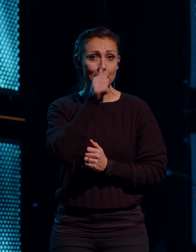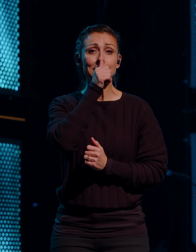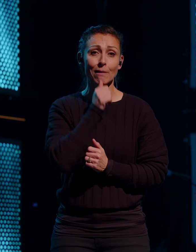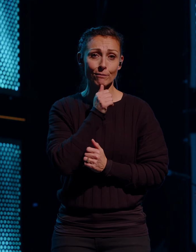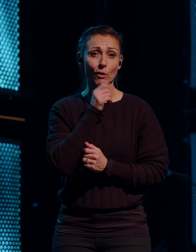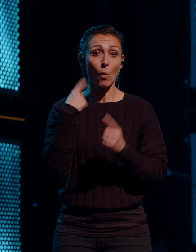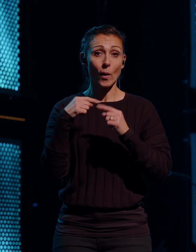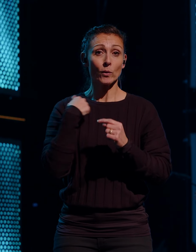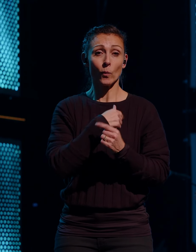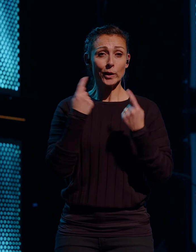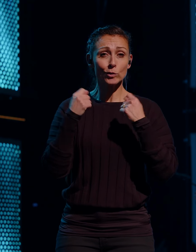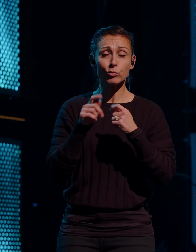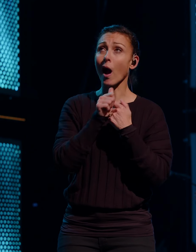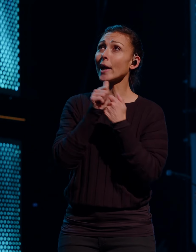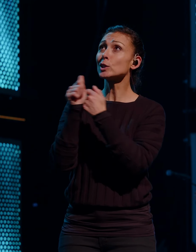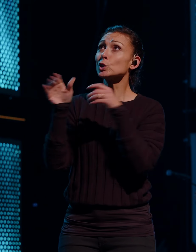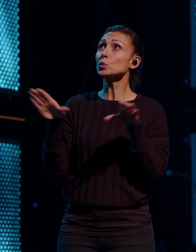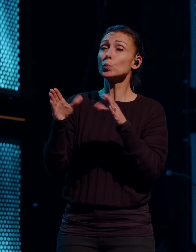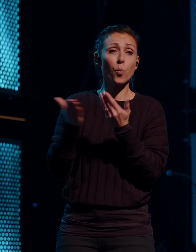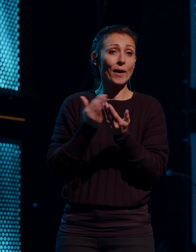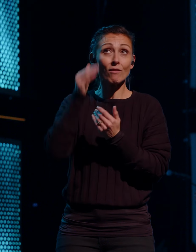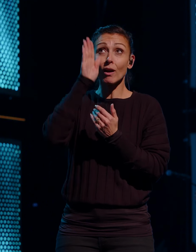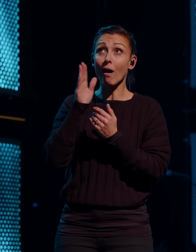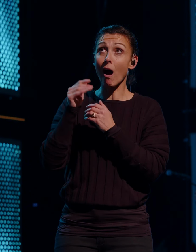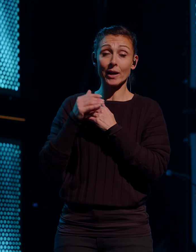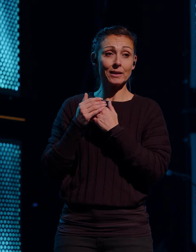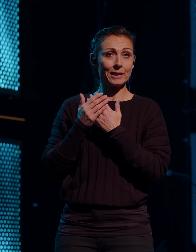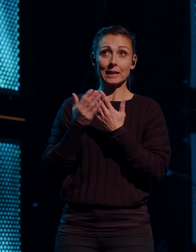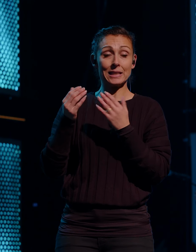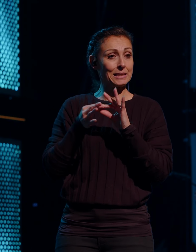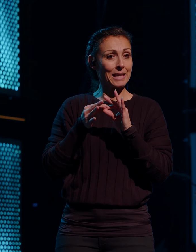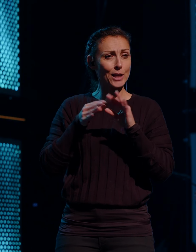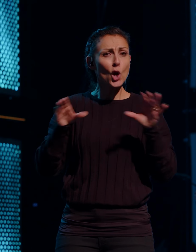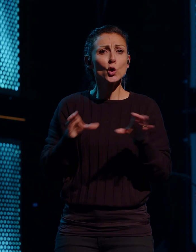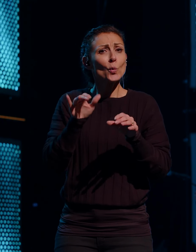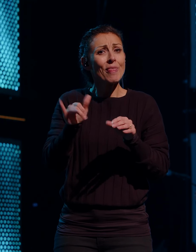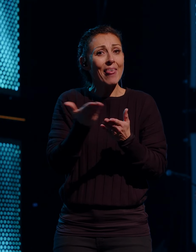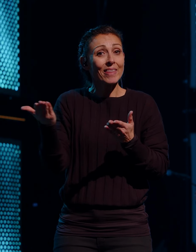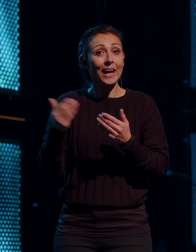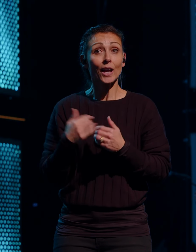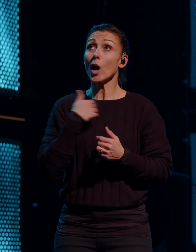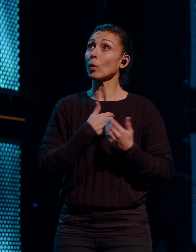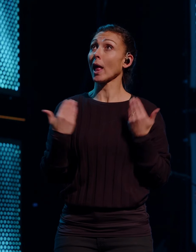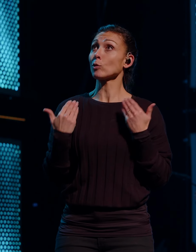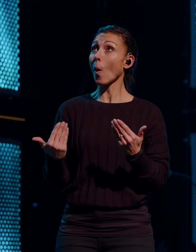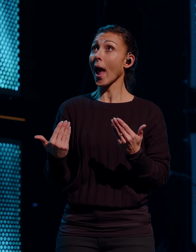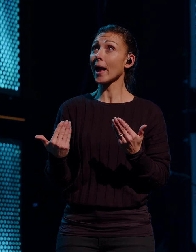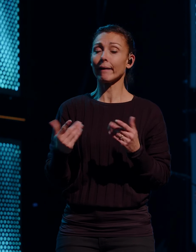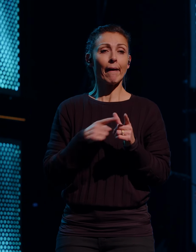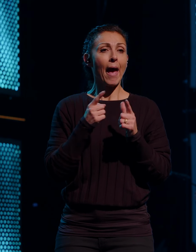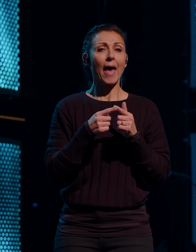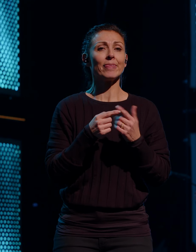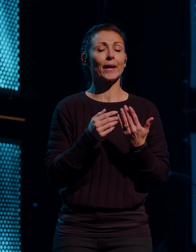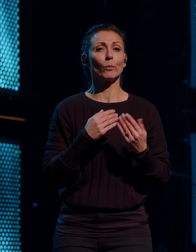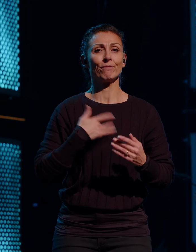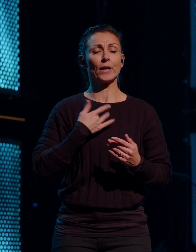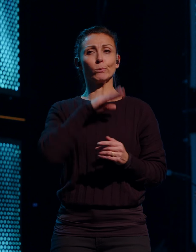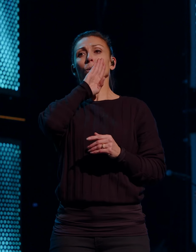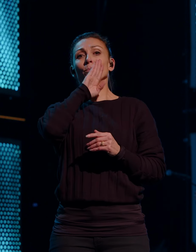do. And at the same time, it's easier because God's with us. He's fighting on our